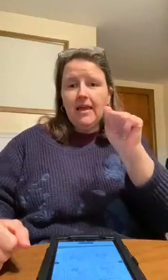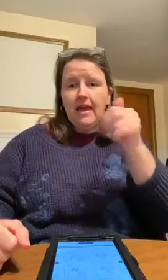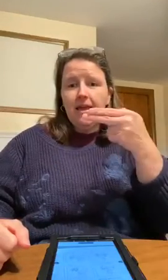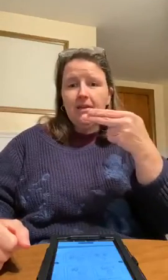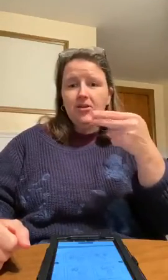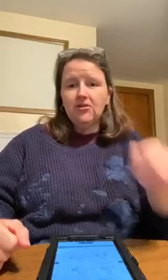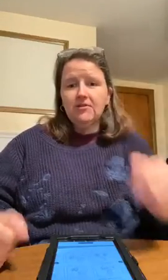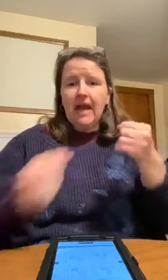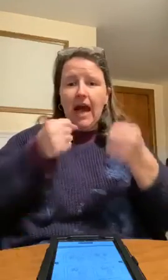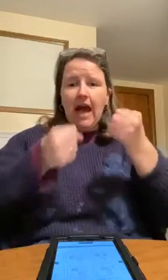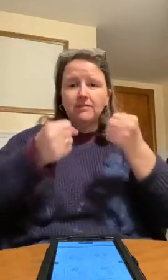C-A-H, car.